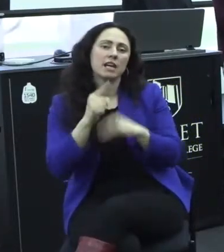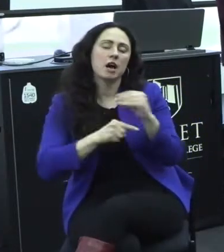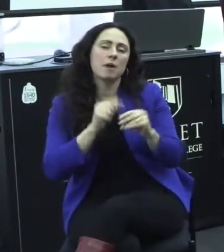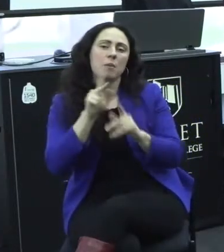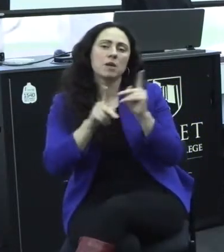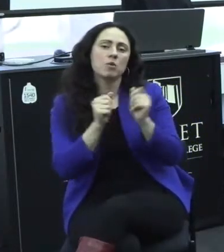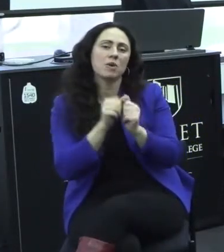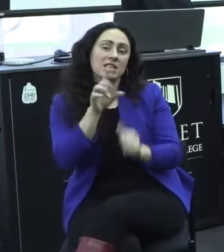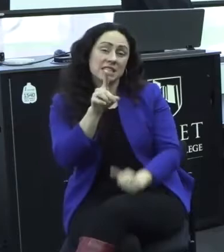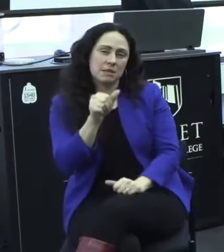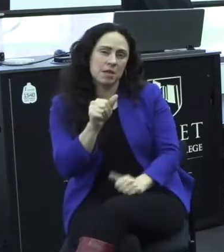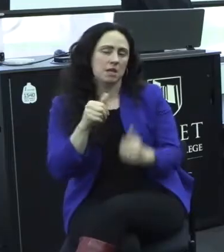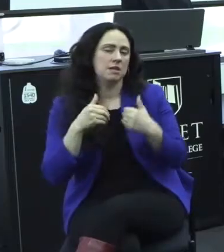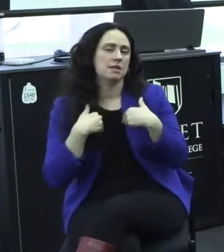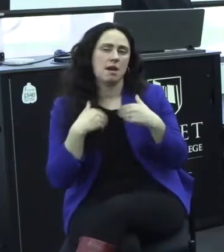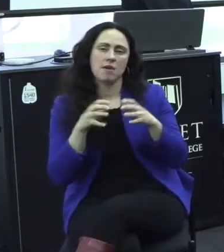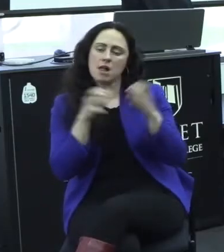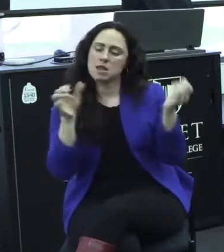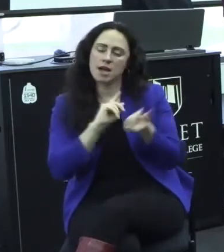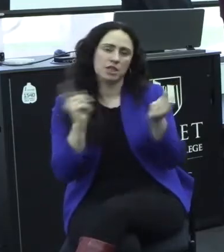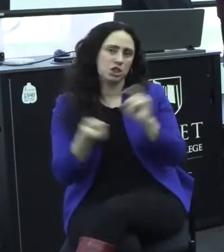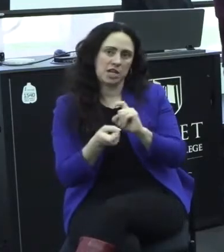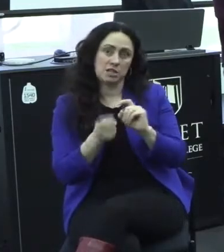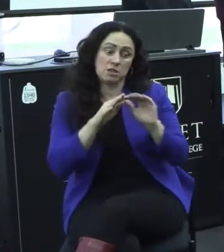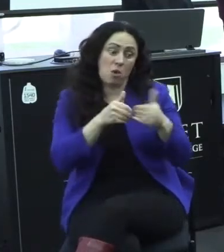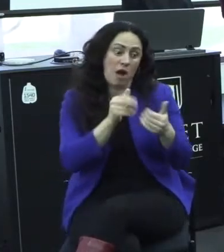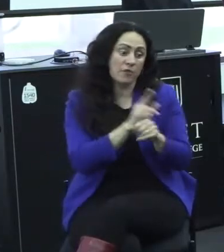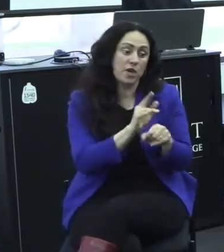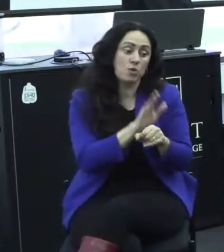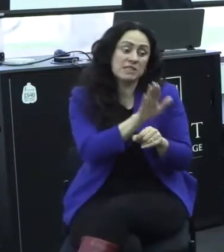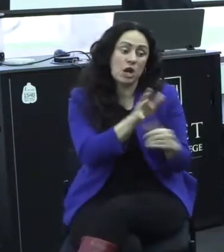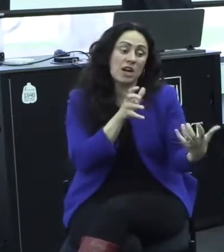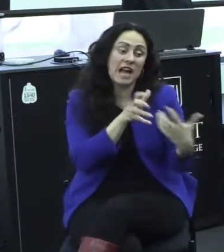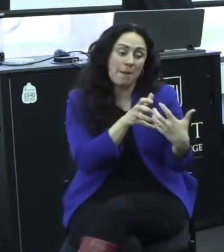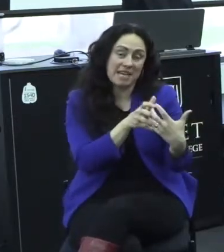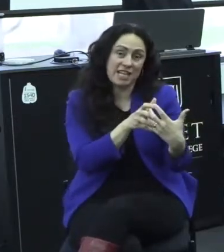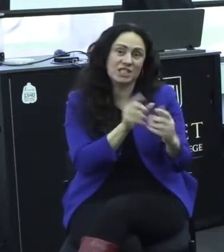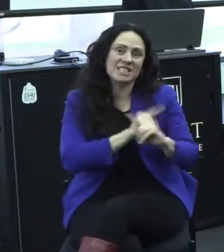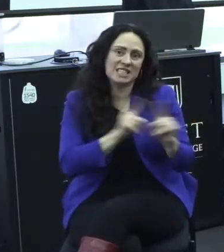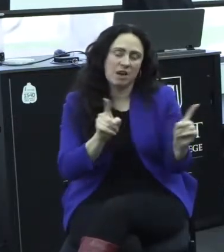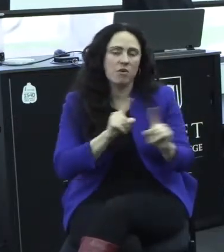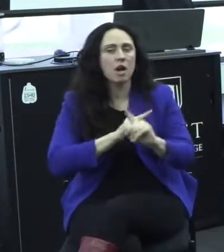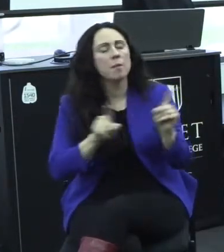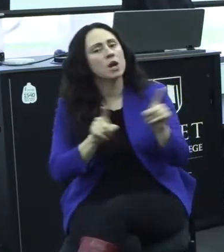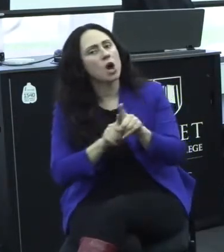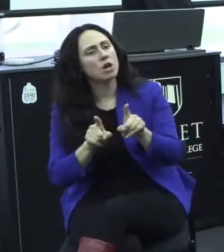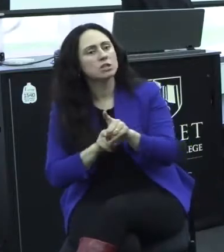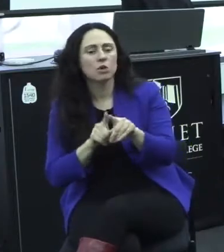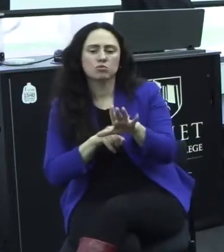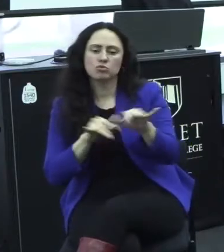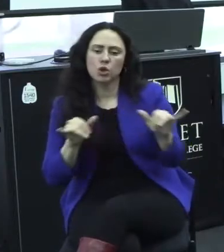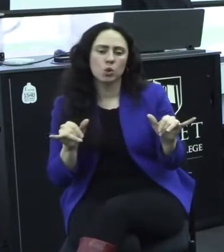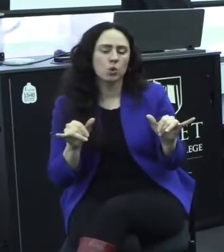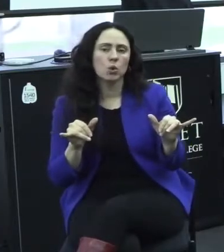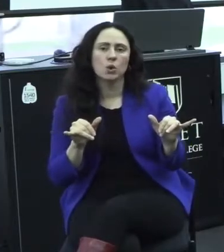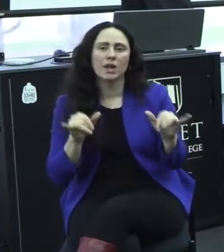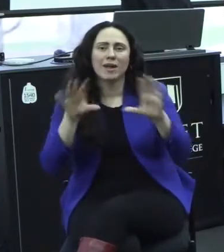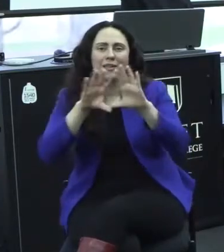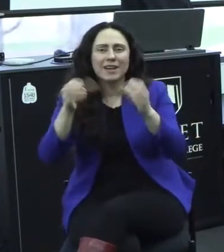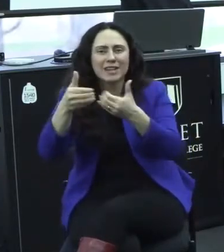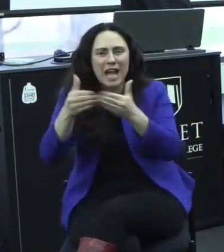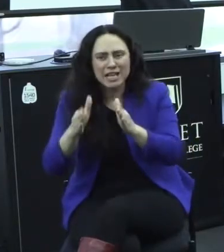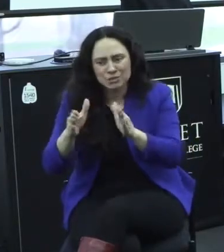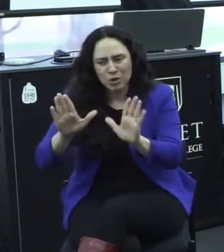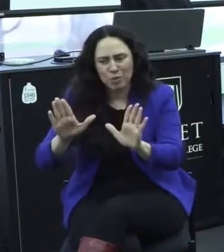with disabilities, how the law changes. And so the way they use their accommodations is different. But also, too, the classroom